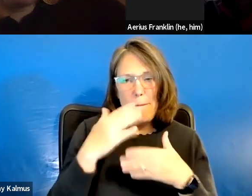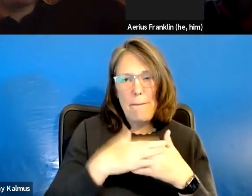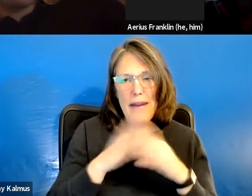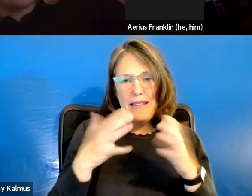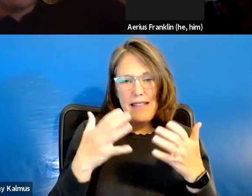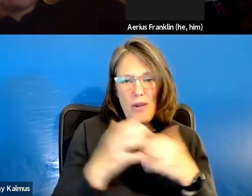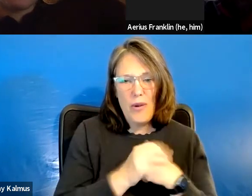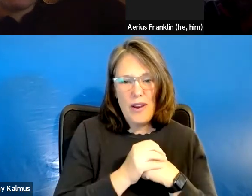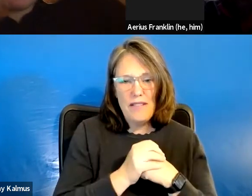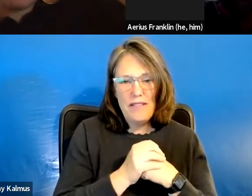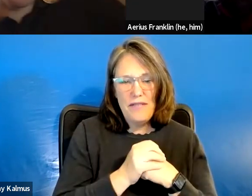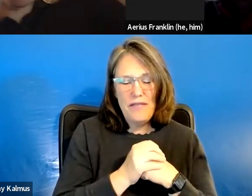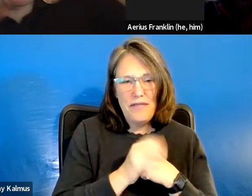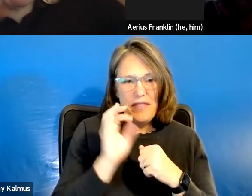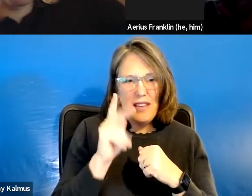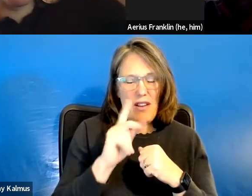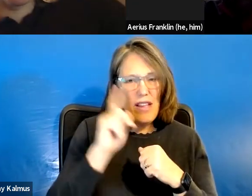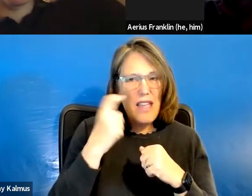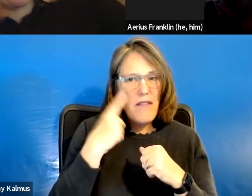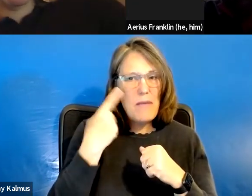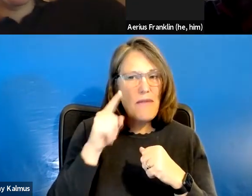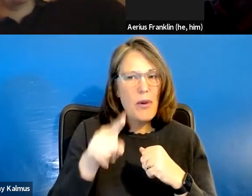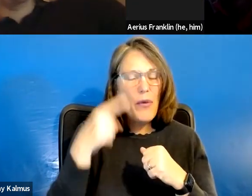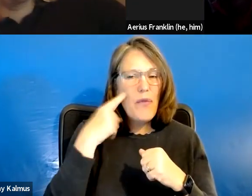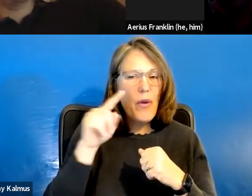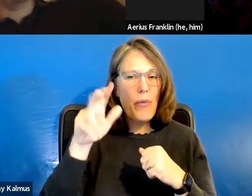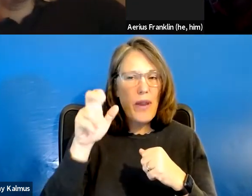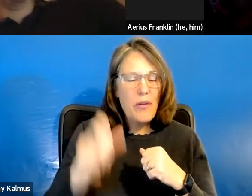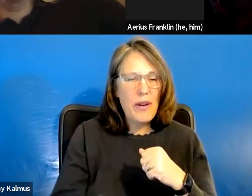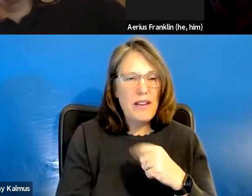category. All right. Government for you for 300.